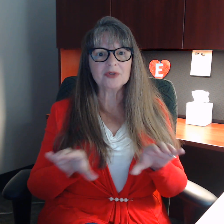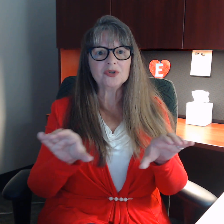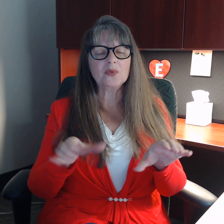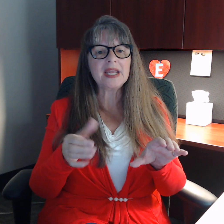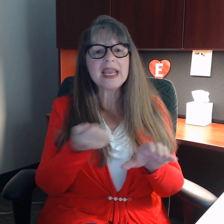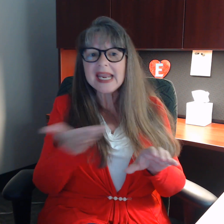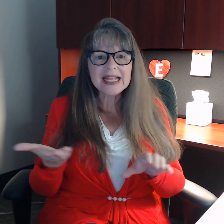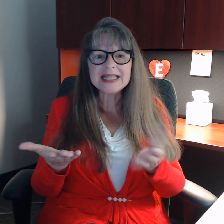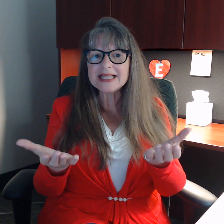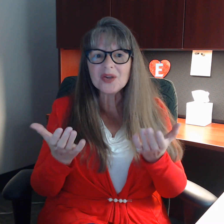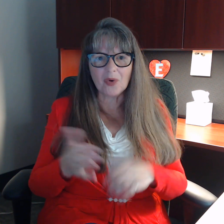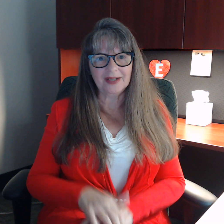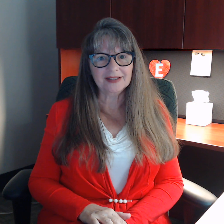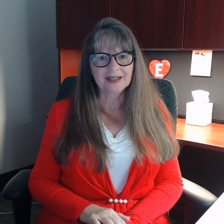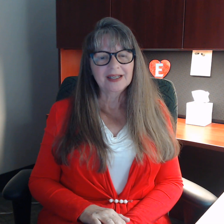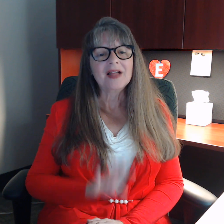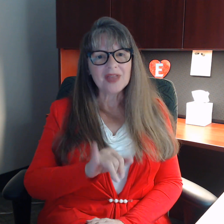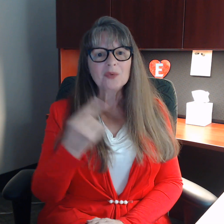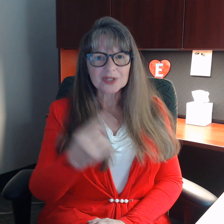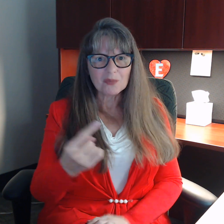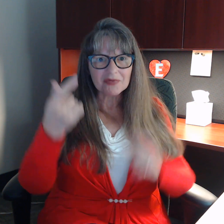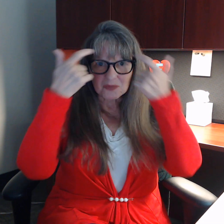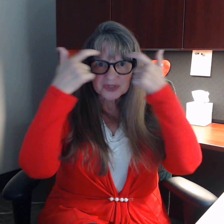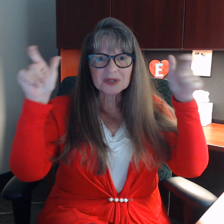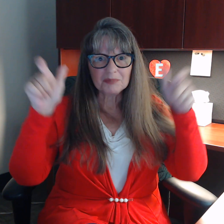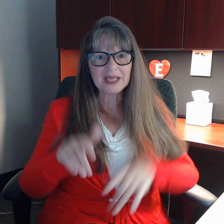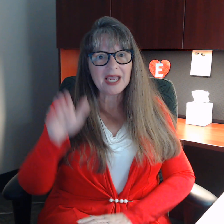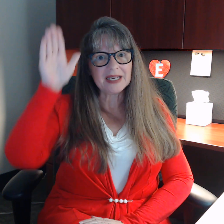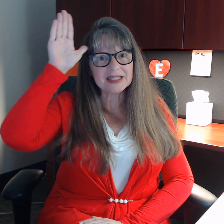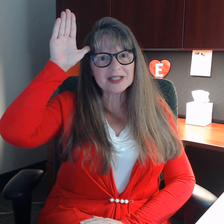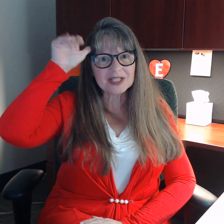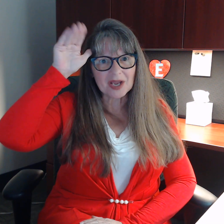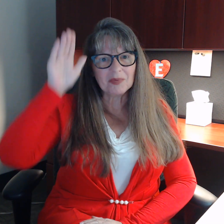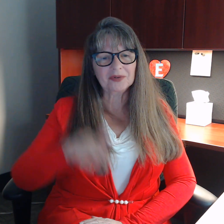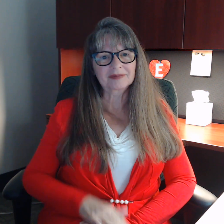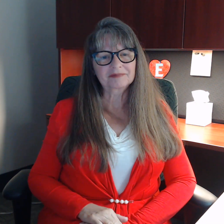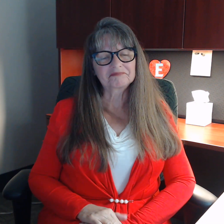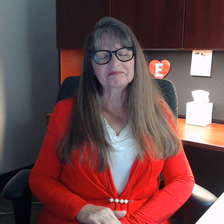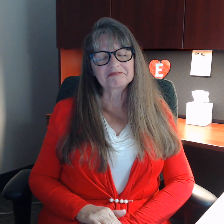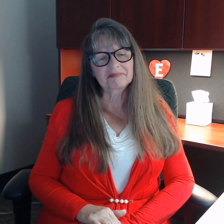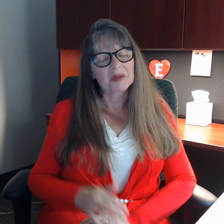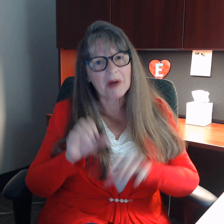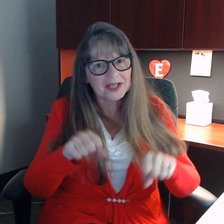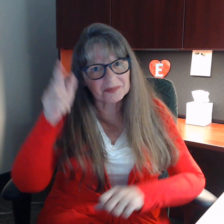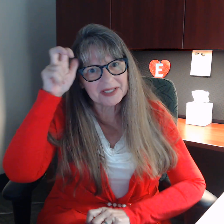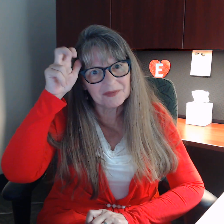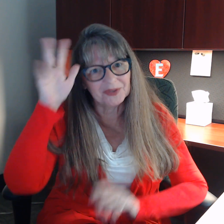do anything they want. That was someone that was big-headed, stubborn, possibly evil. No.